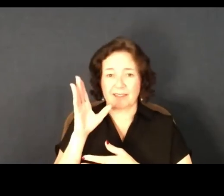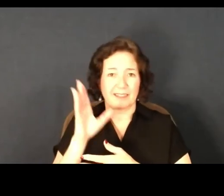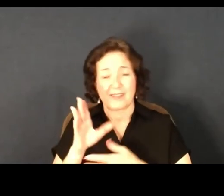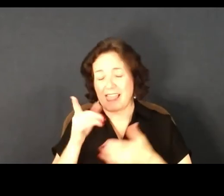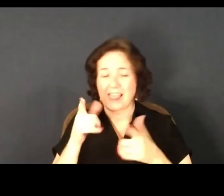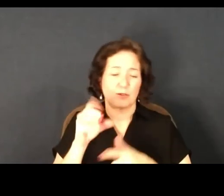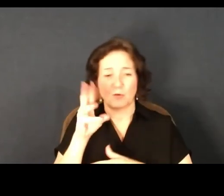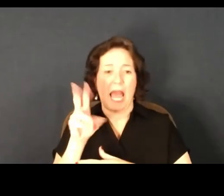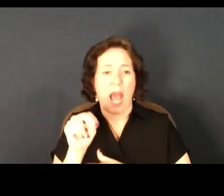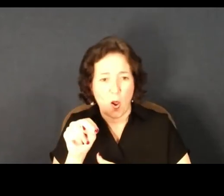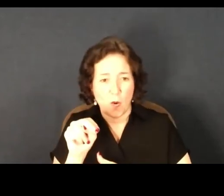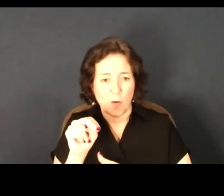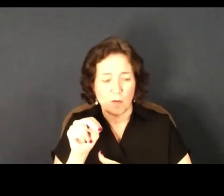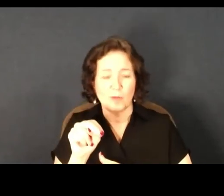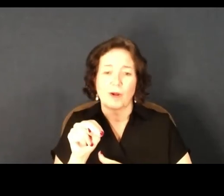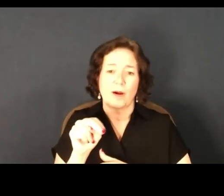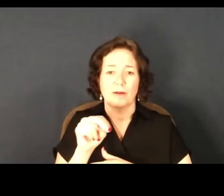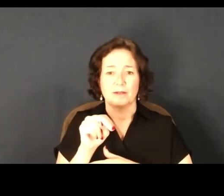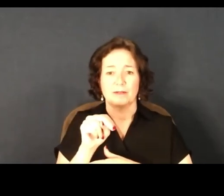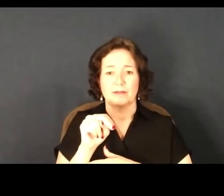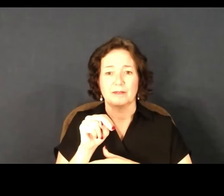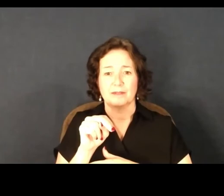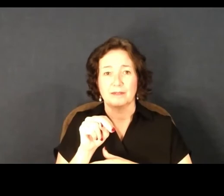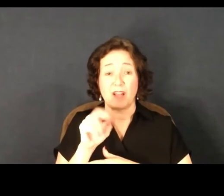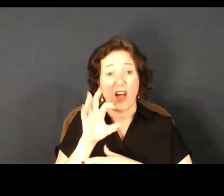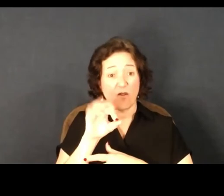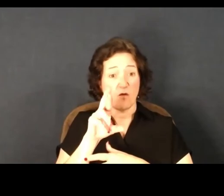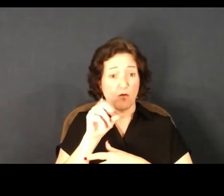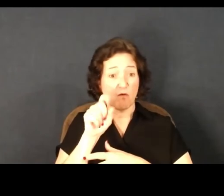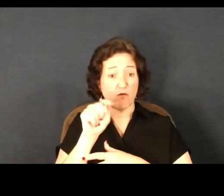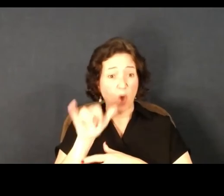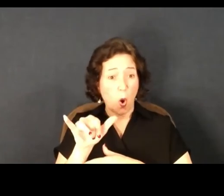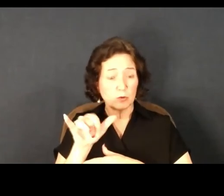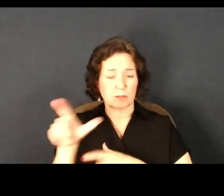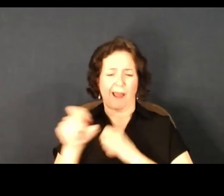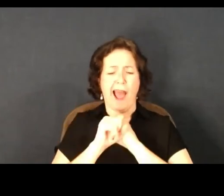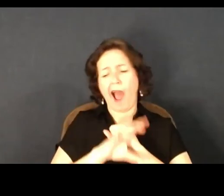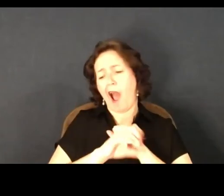you down. Frosty, man, frosty.